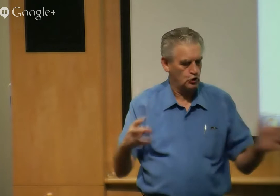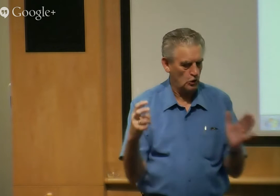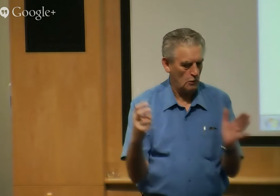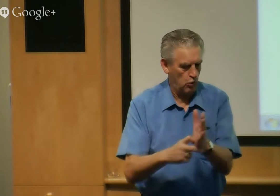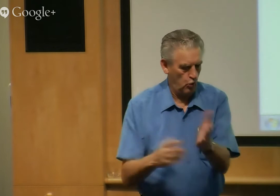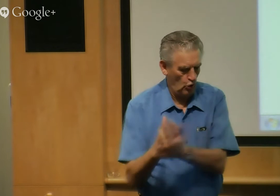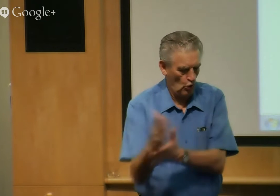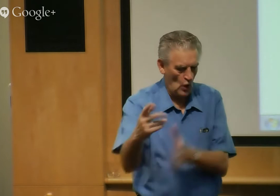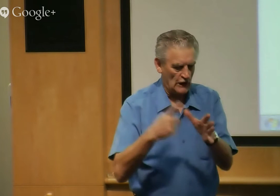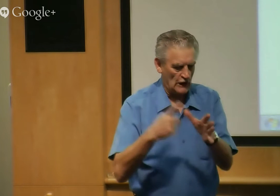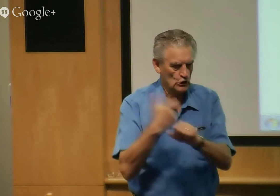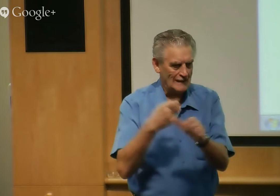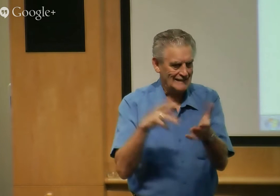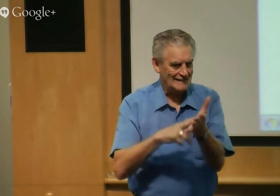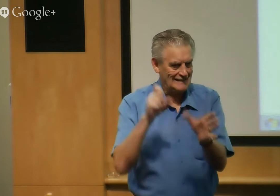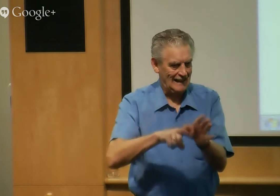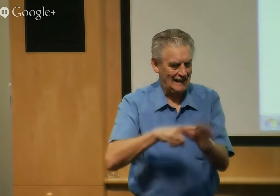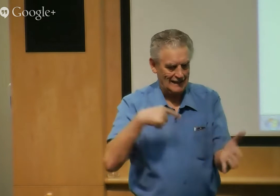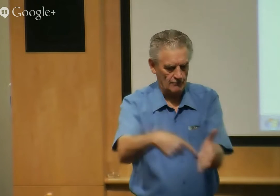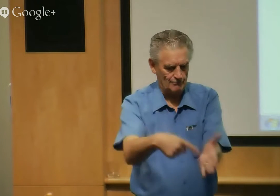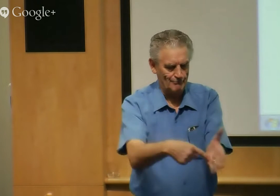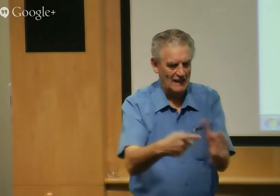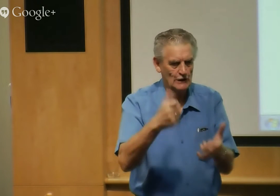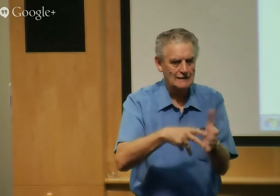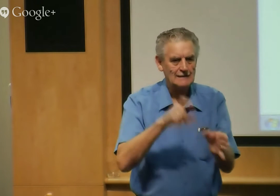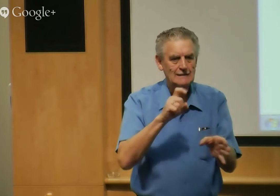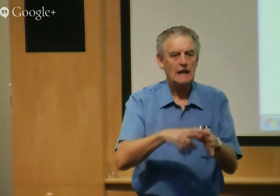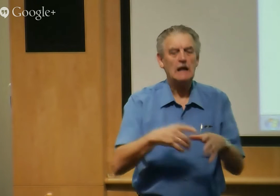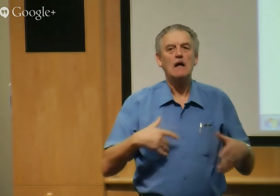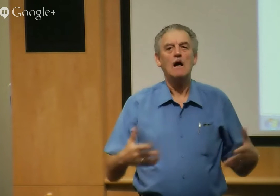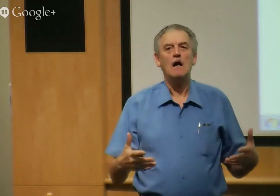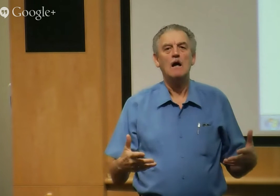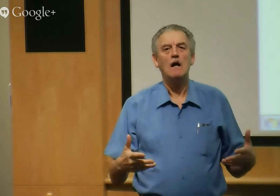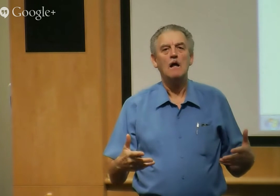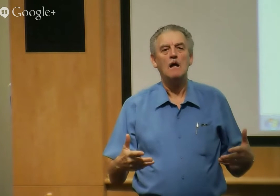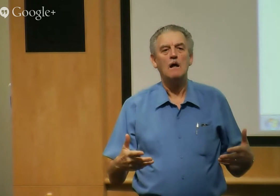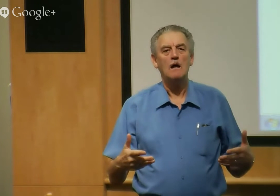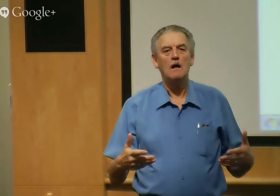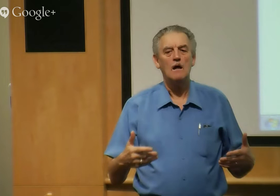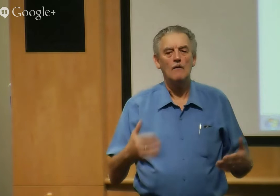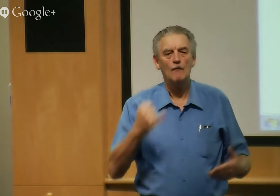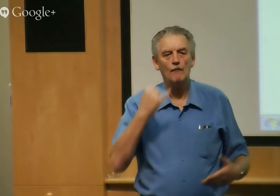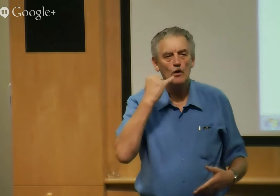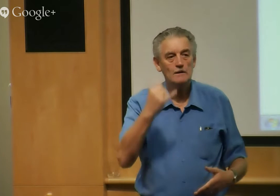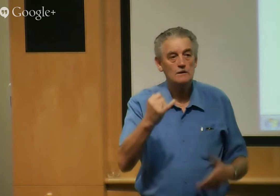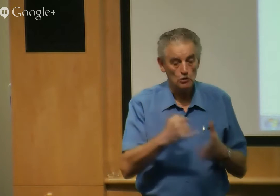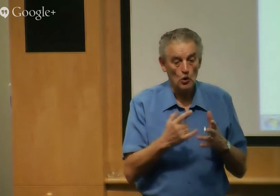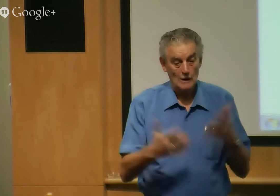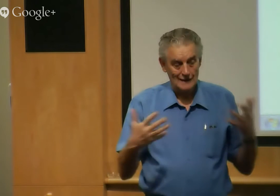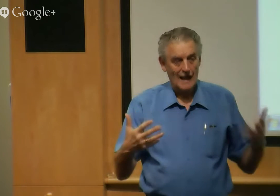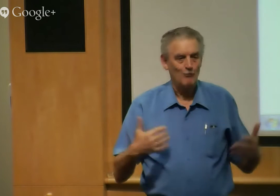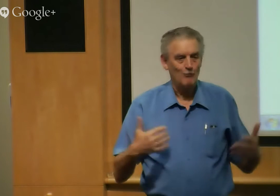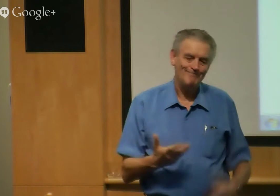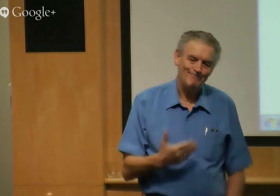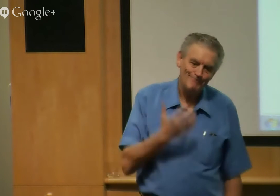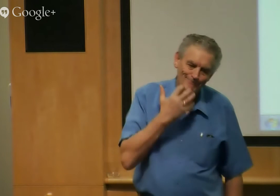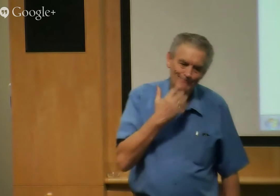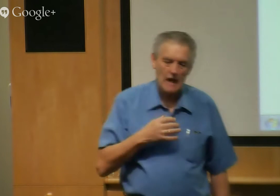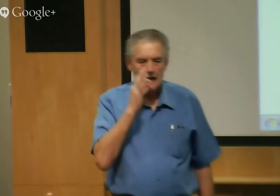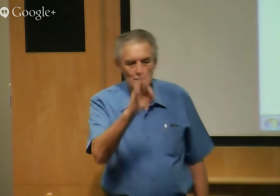to come. You must book through an agency. And the agency will choose. And I said, well, this isn't right. So now